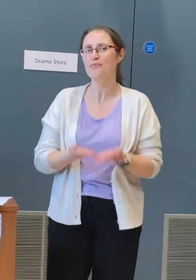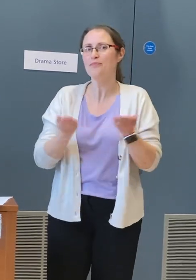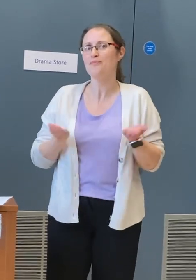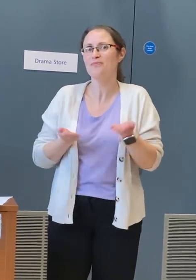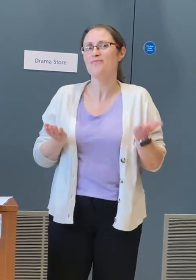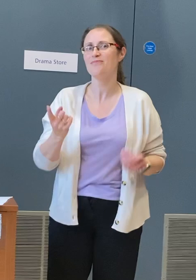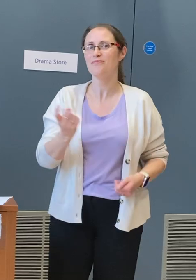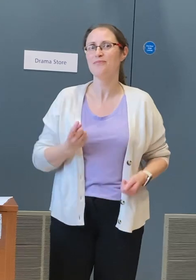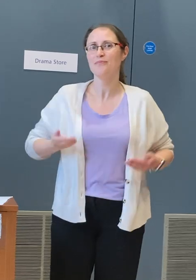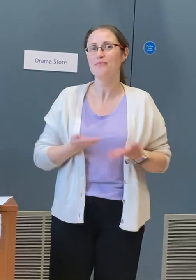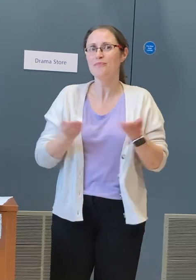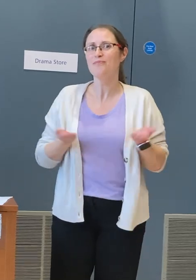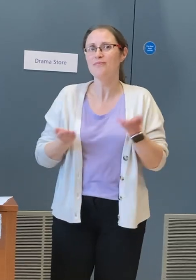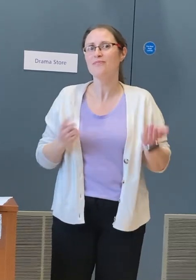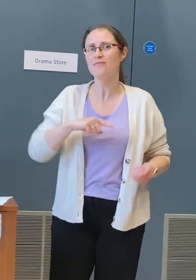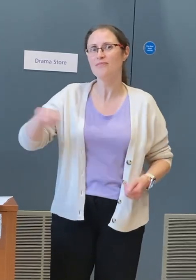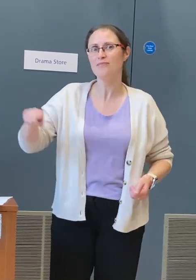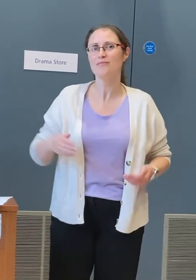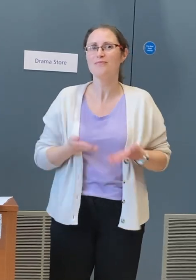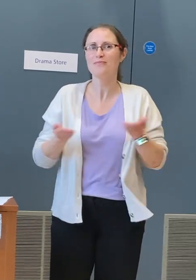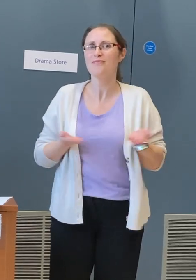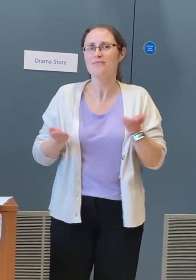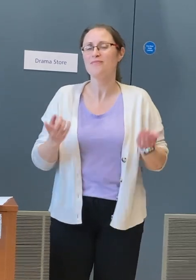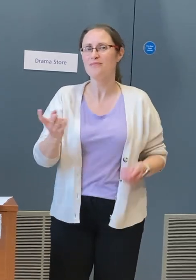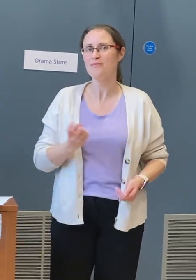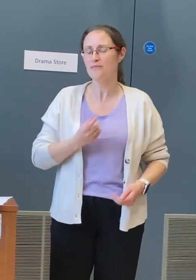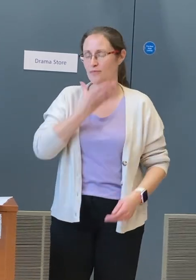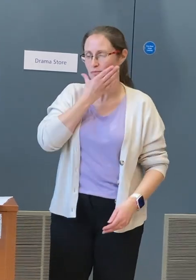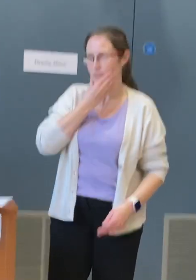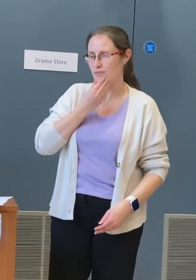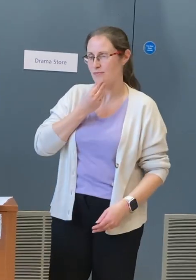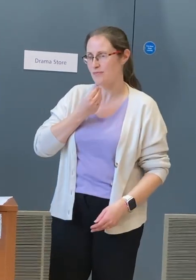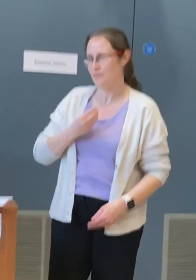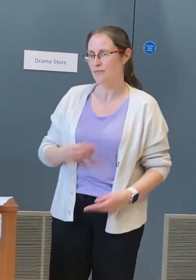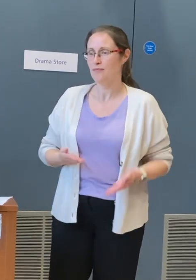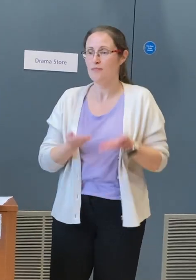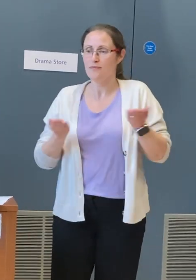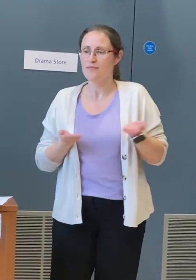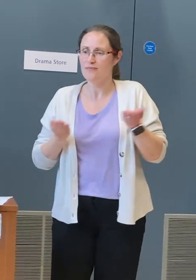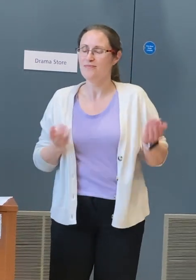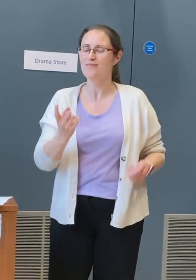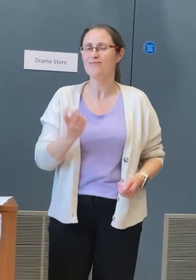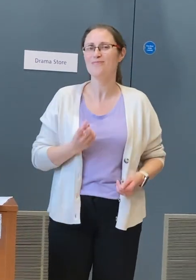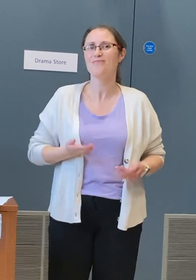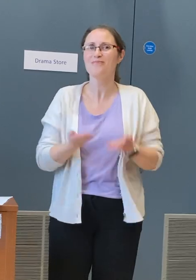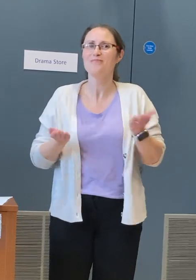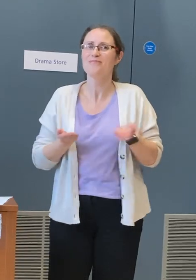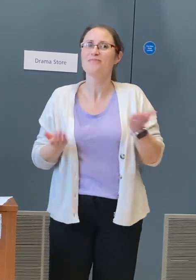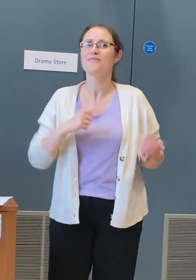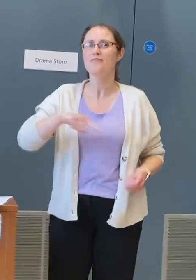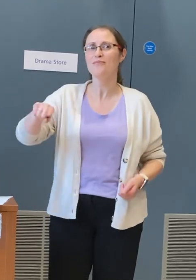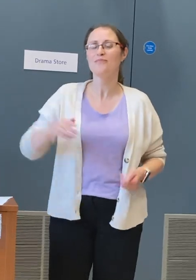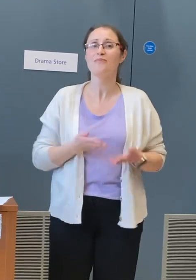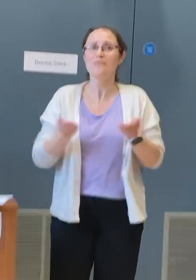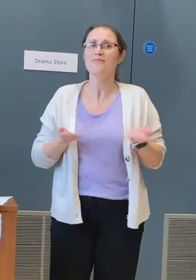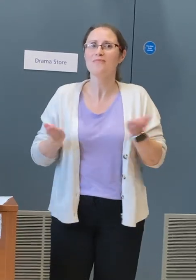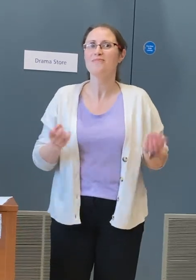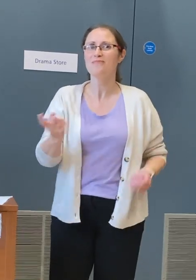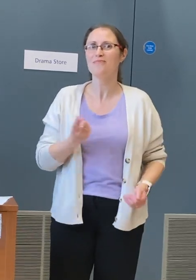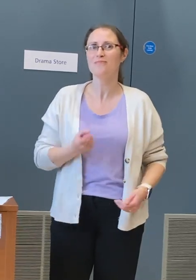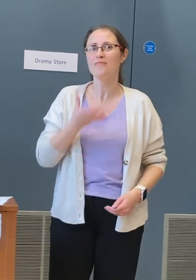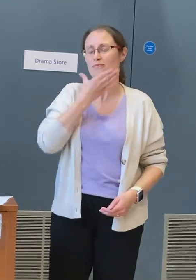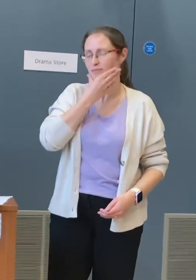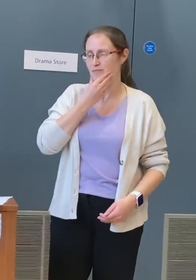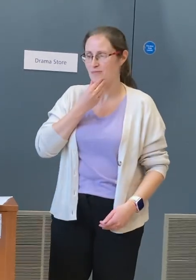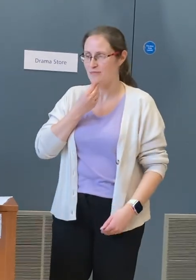years where did you come from where did you go where did you come from where did you come from where did you go where